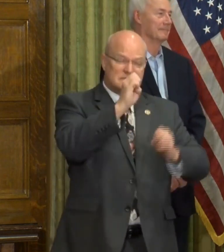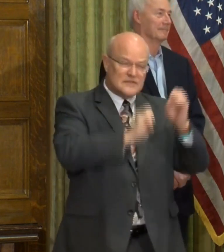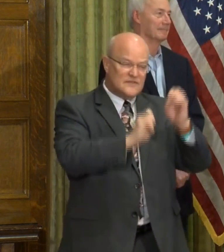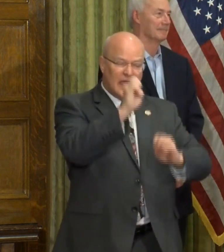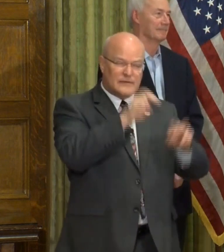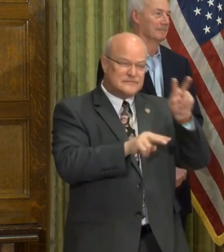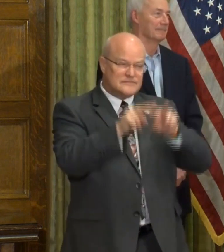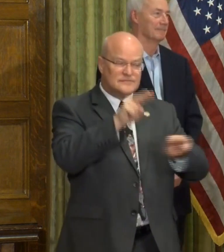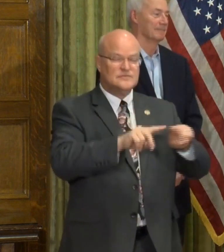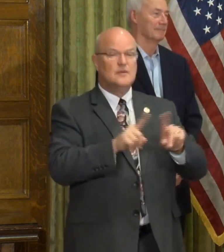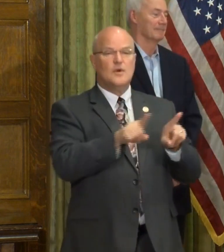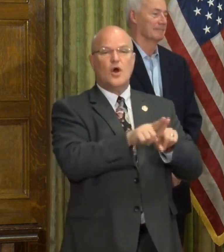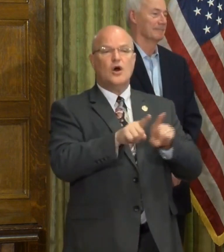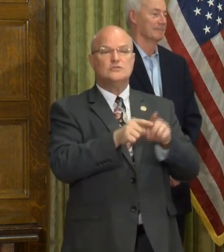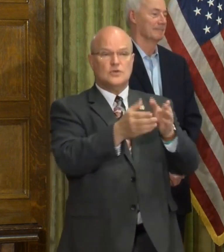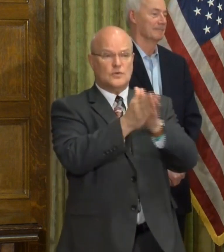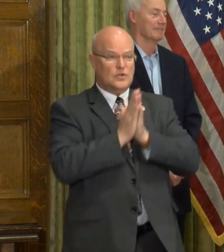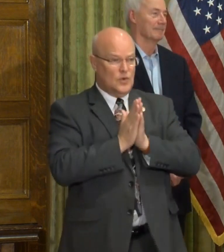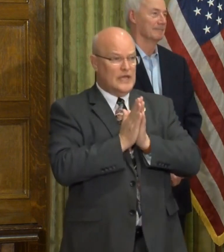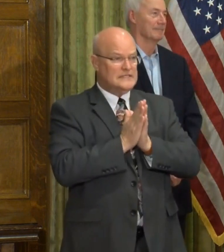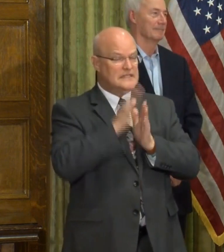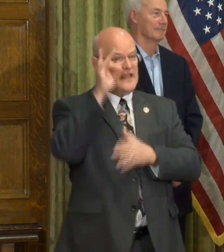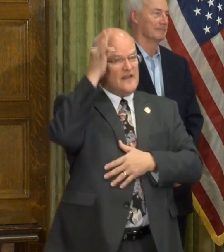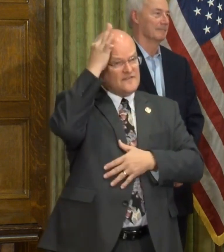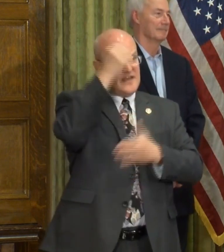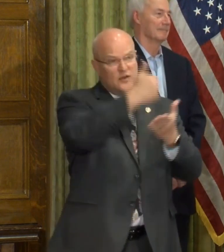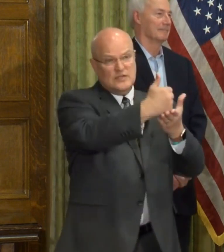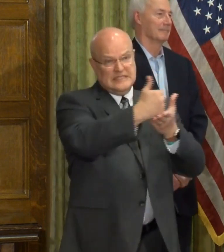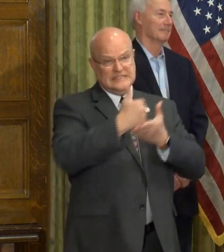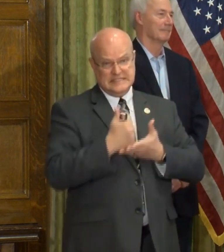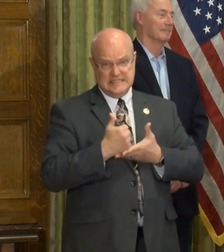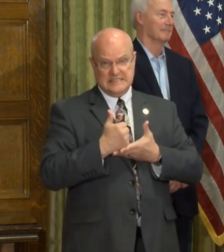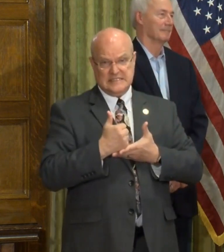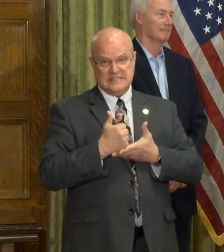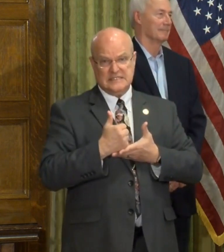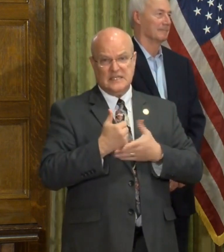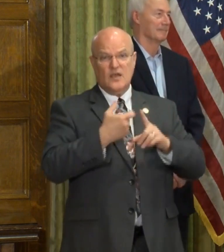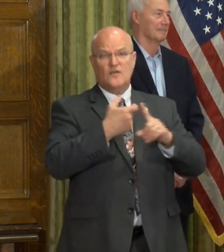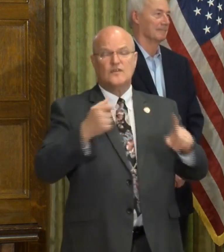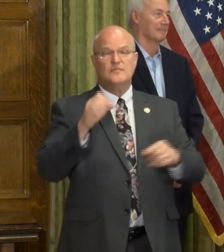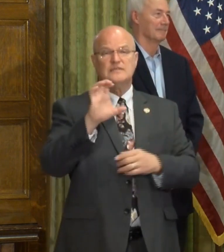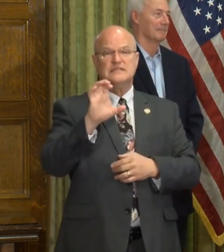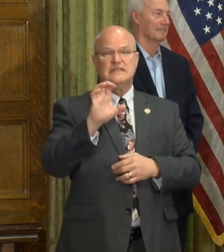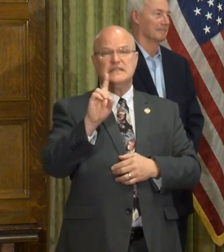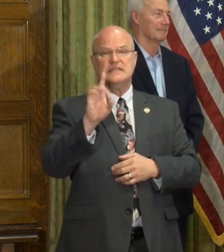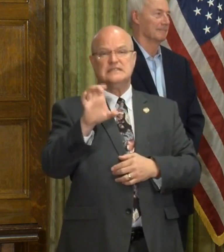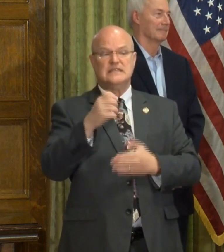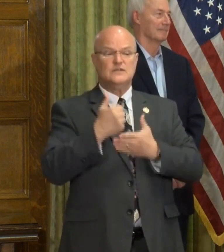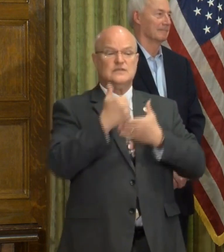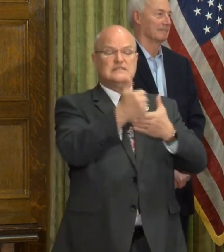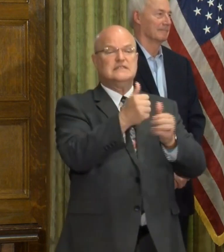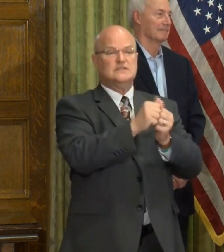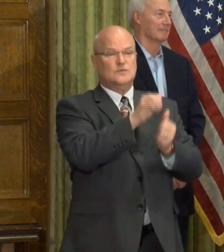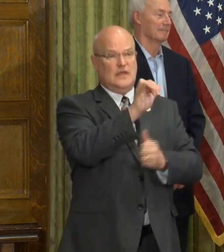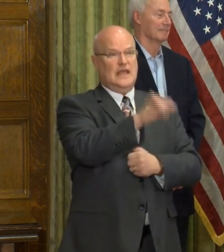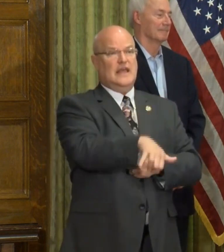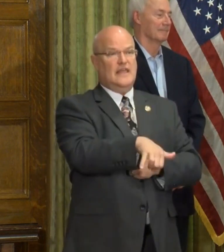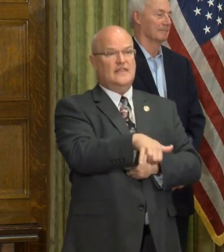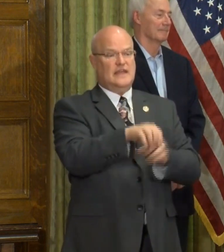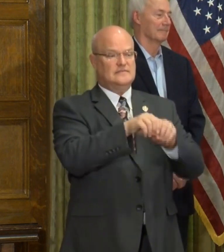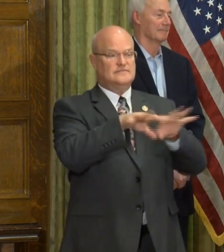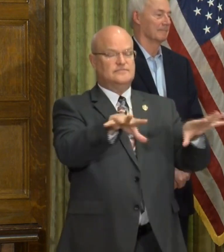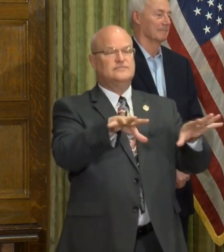helping them to evaluate that, but we are also requesting federal assistance from the CDC to assist with